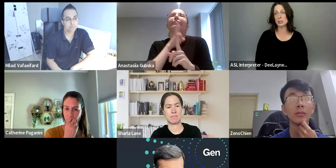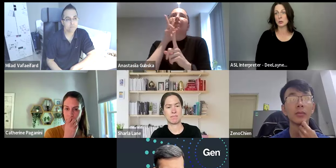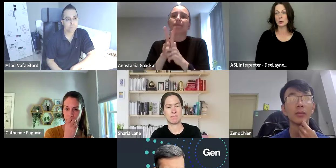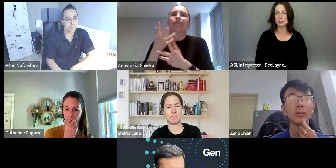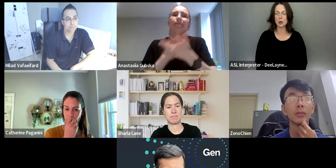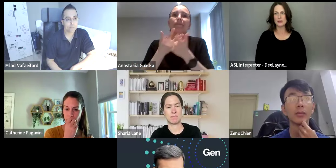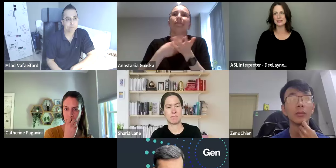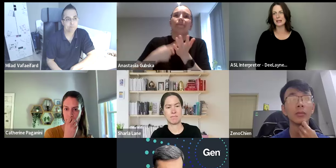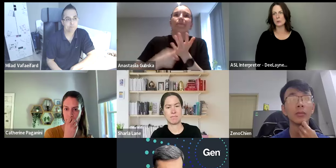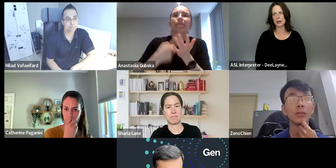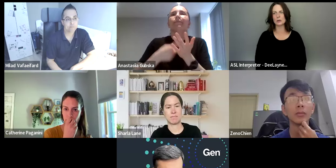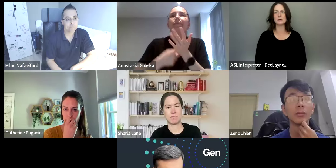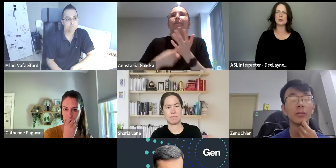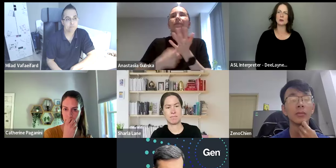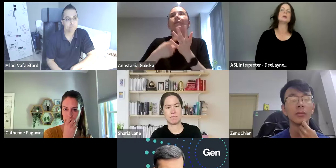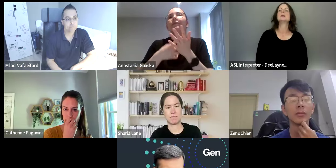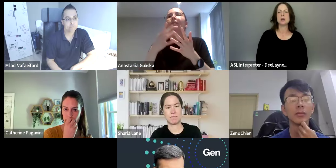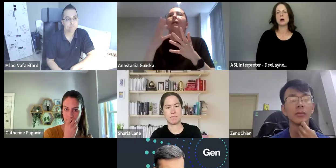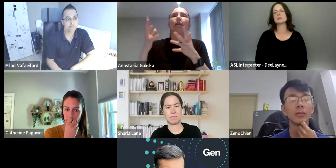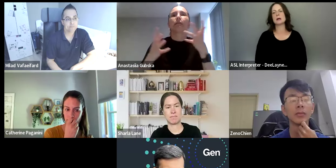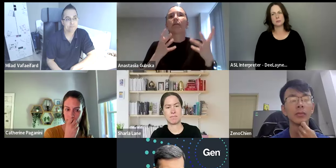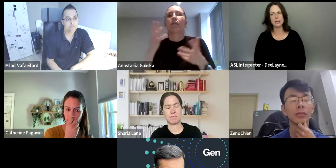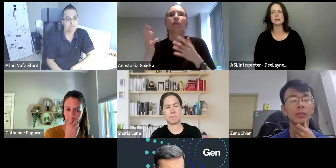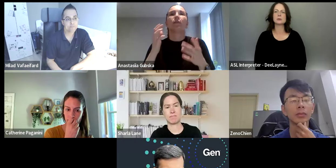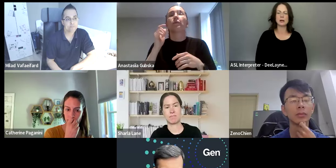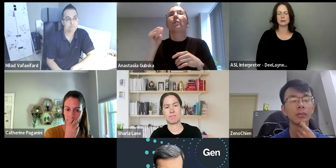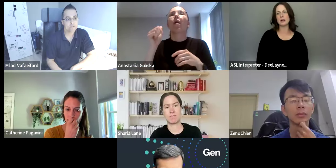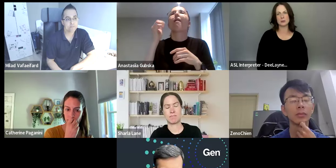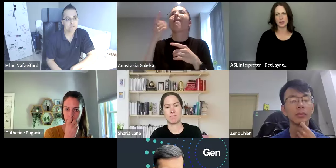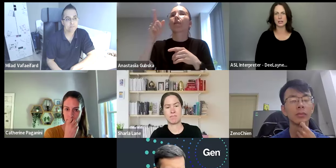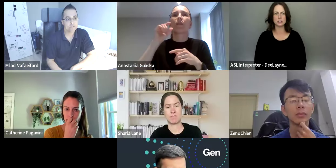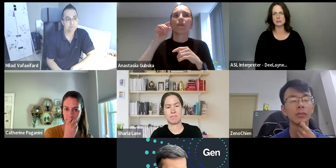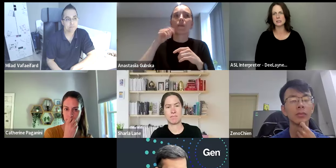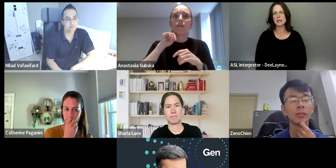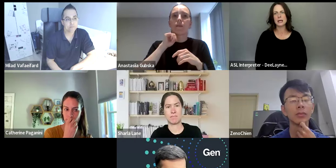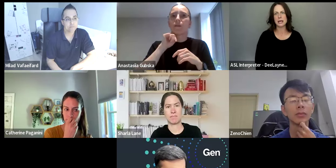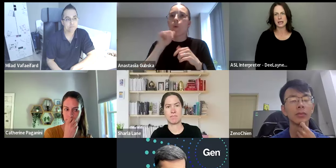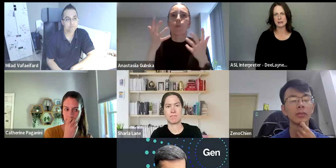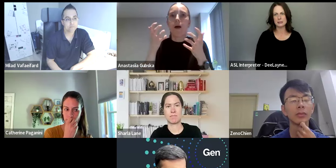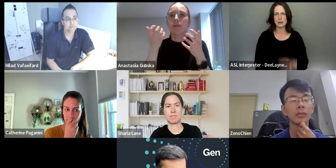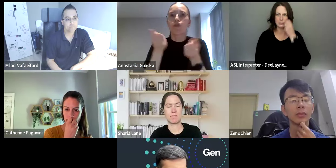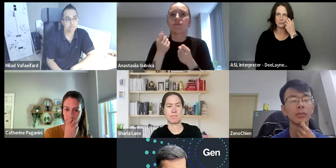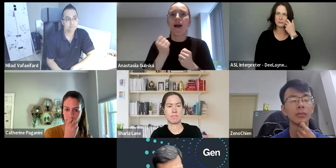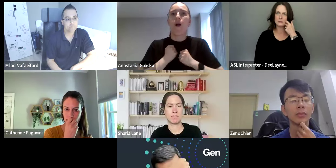there's no interpreter to go with us anywhere to other talks or other meetings or other connections.